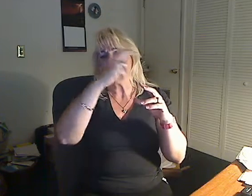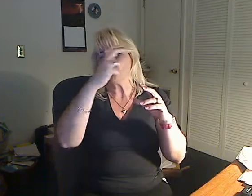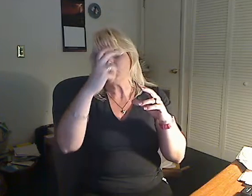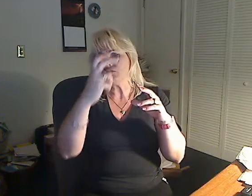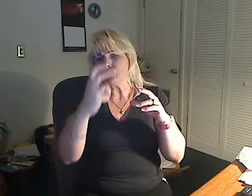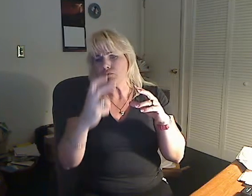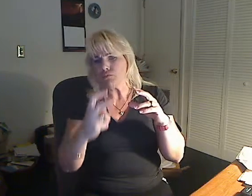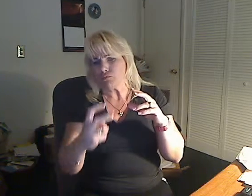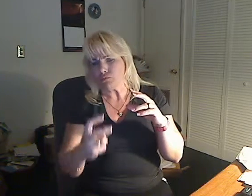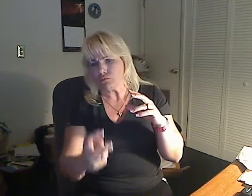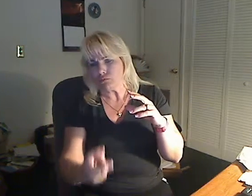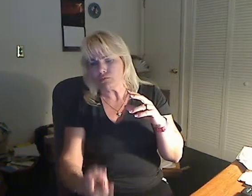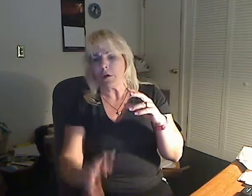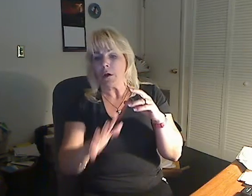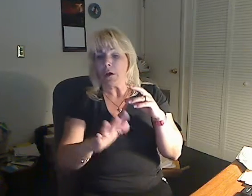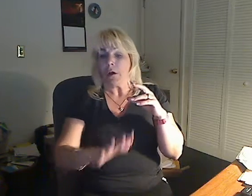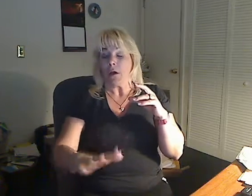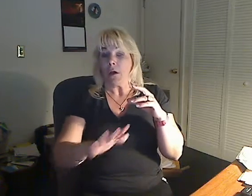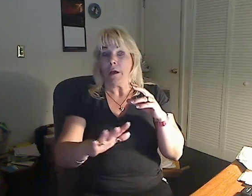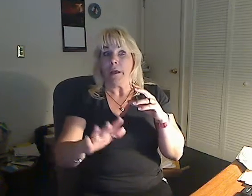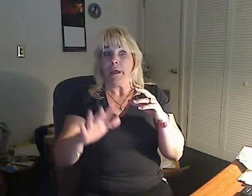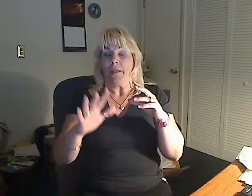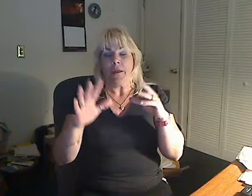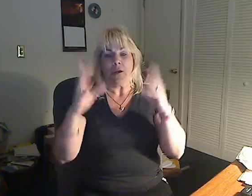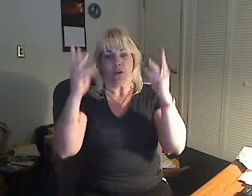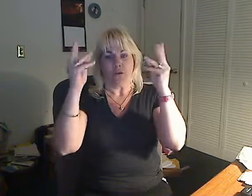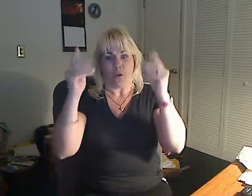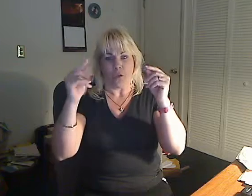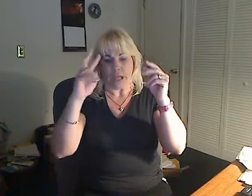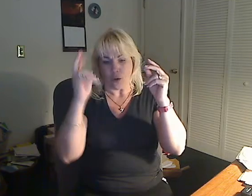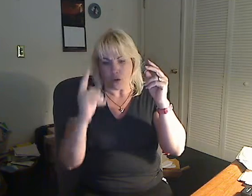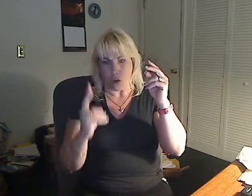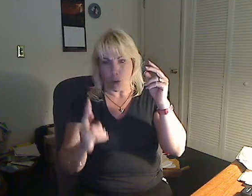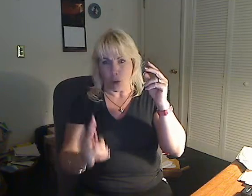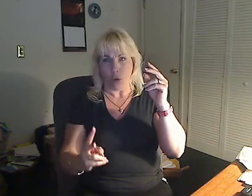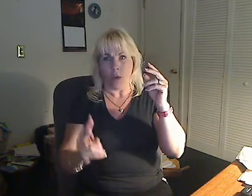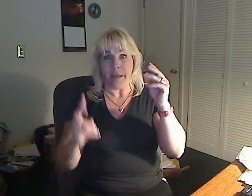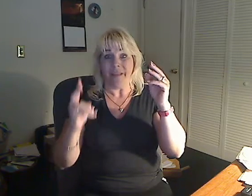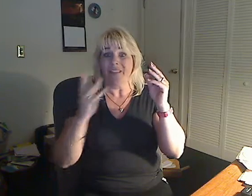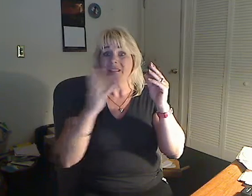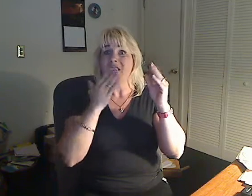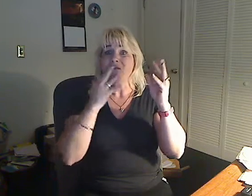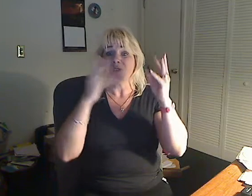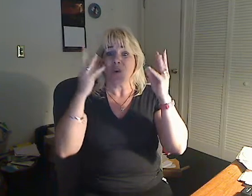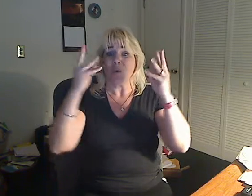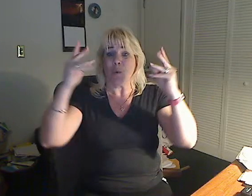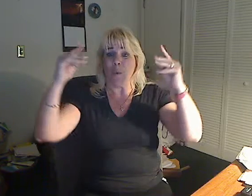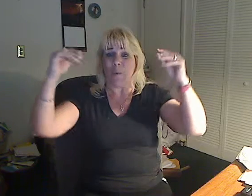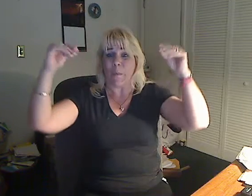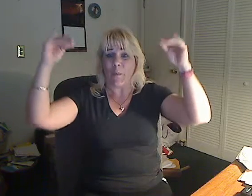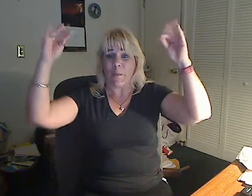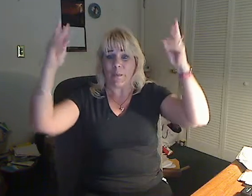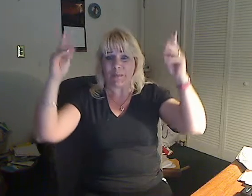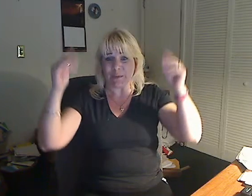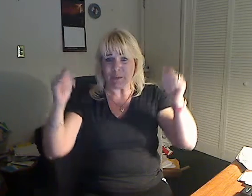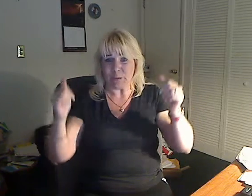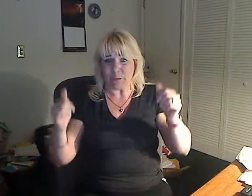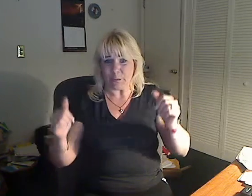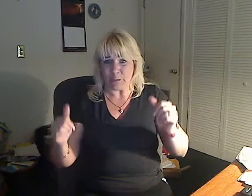there is no color. The further down you go, the more colors are taken out because the sun can't get through. So everything's basically